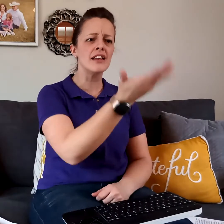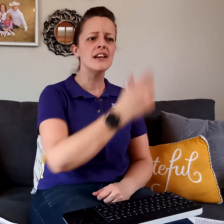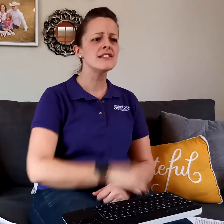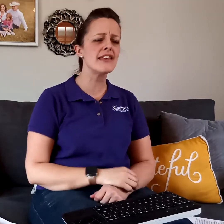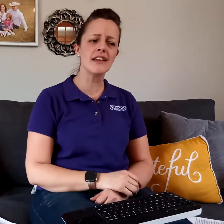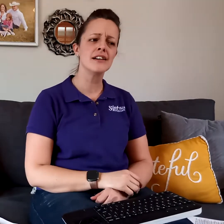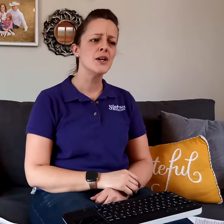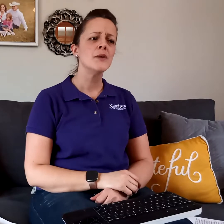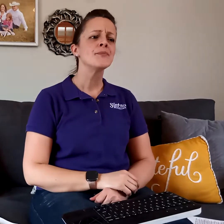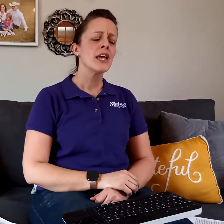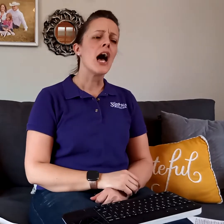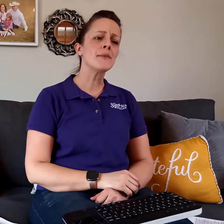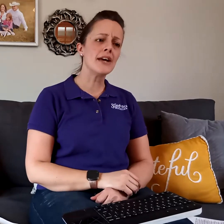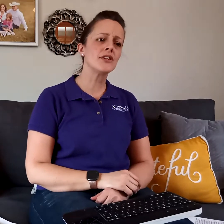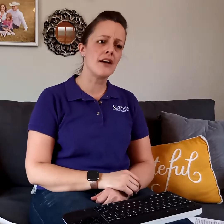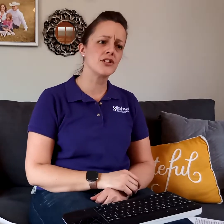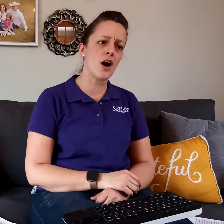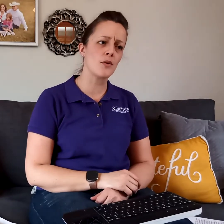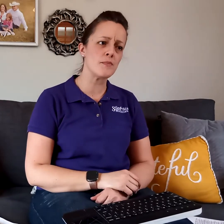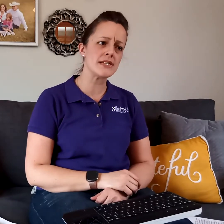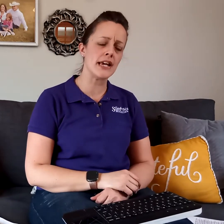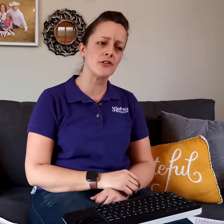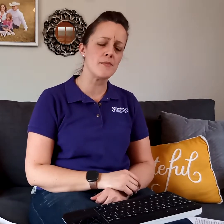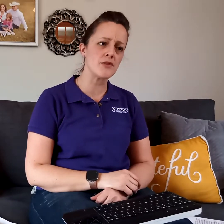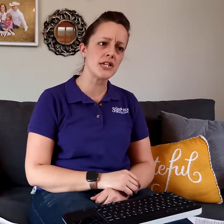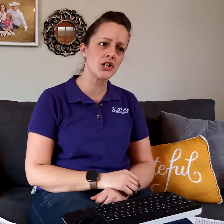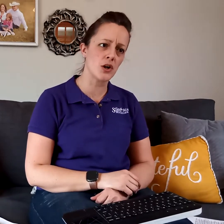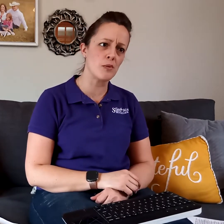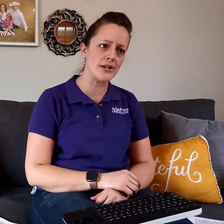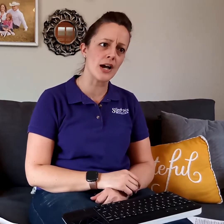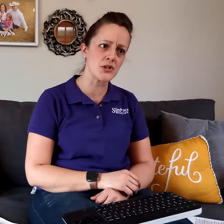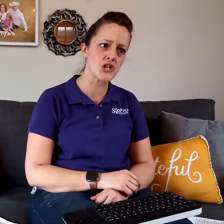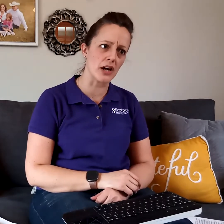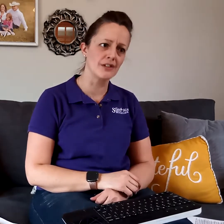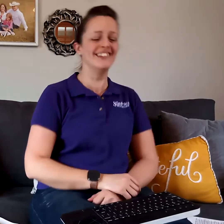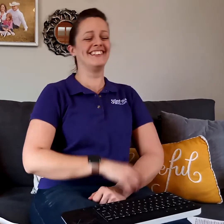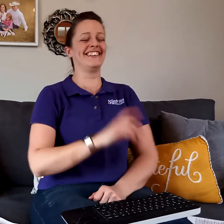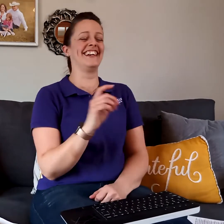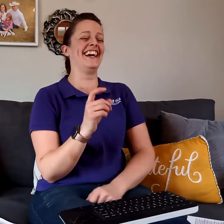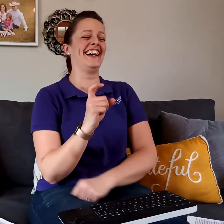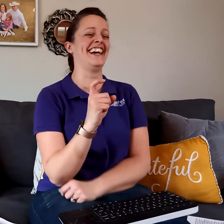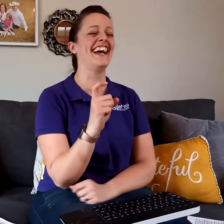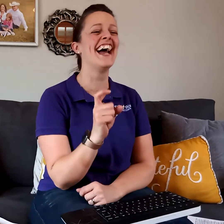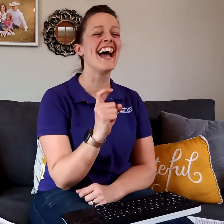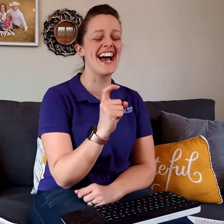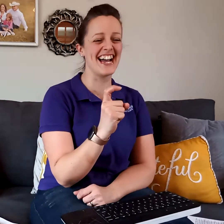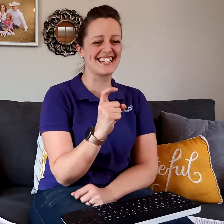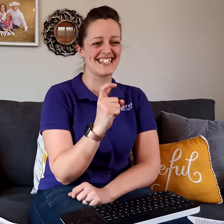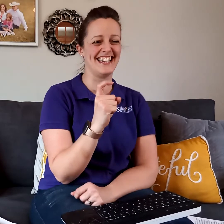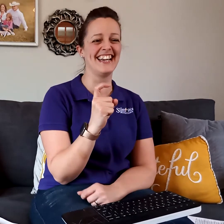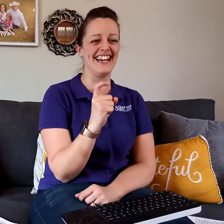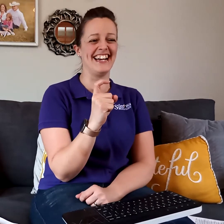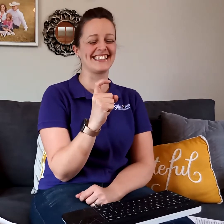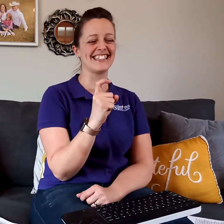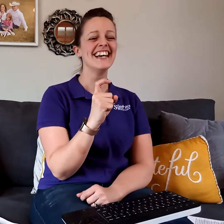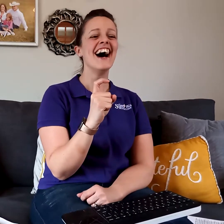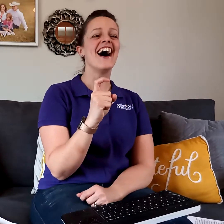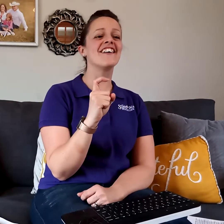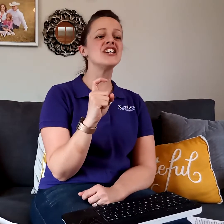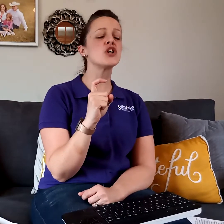see, I'm going to have a talk with Miss Andrea about teaching her boys how to share. X. All right, show me the